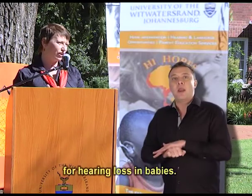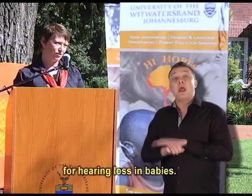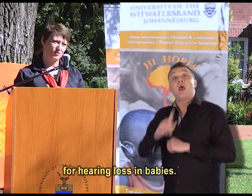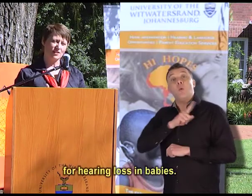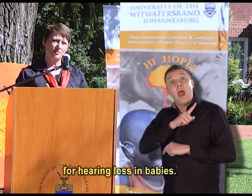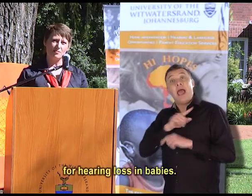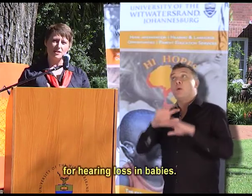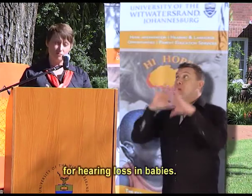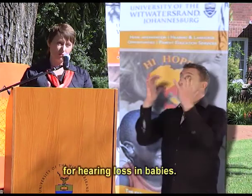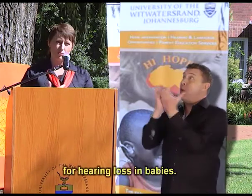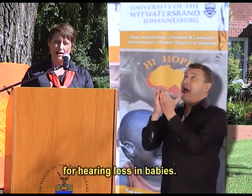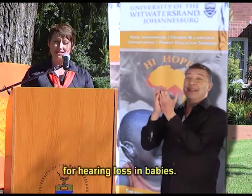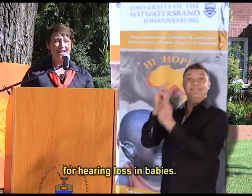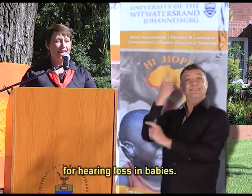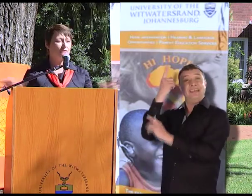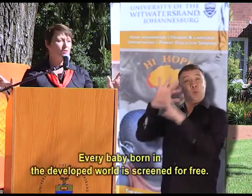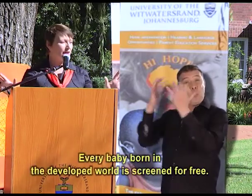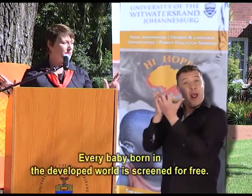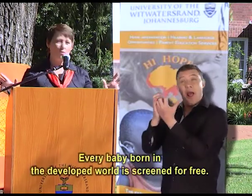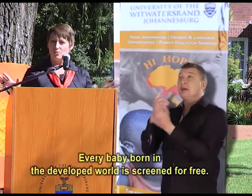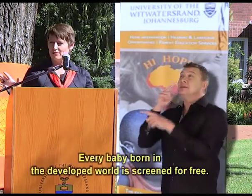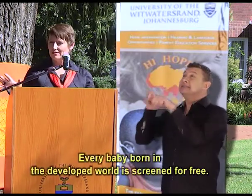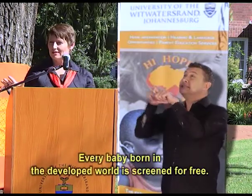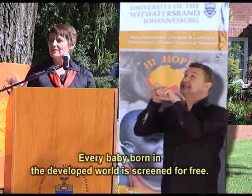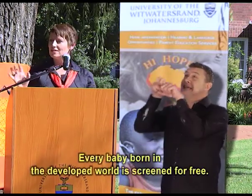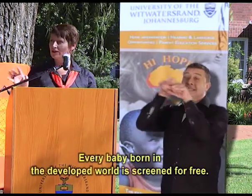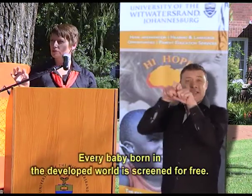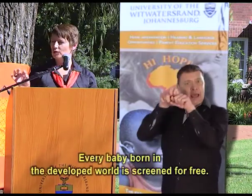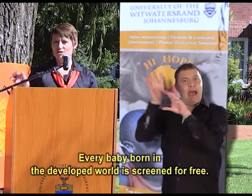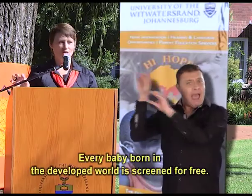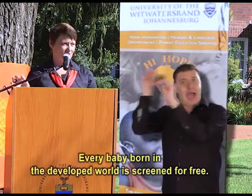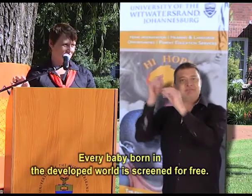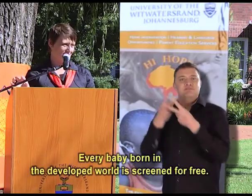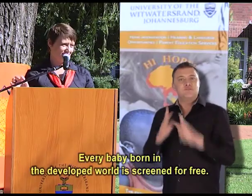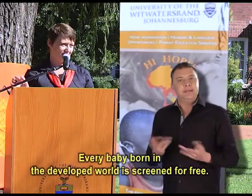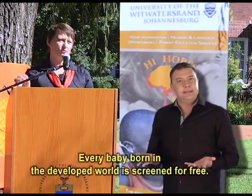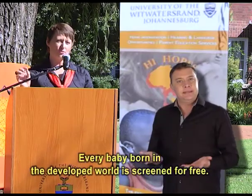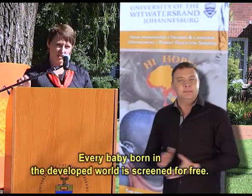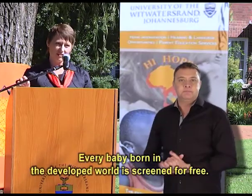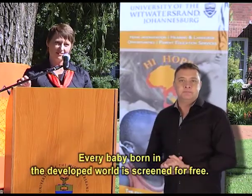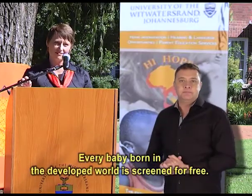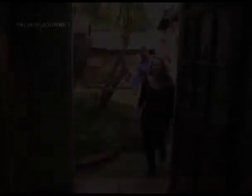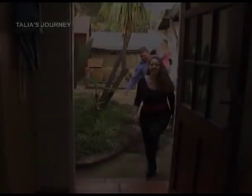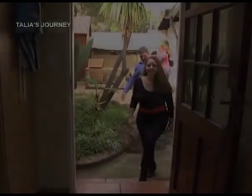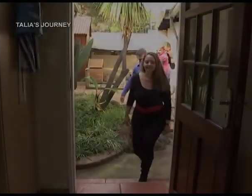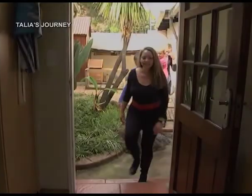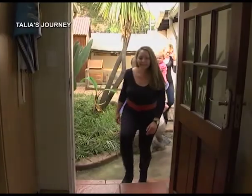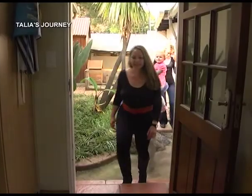for hearing loss with for babies. Every baby born in the developed world is screened for free.